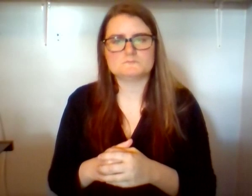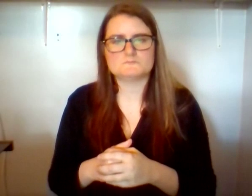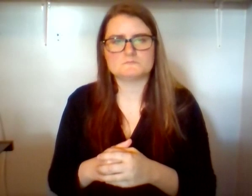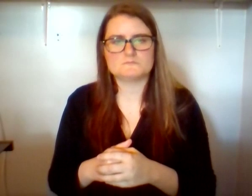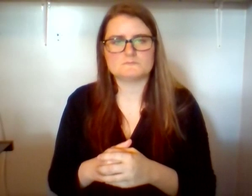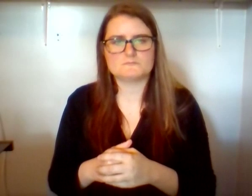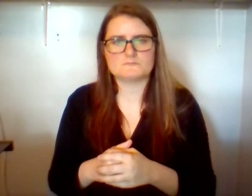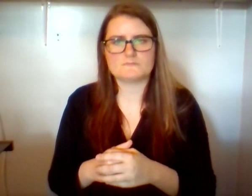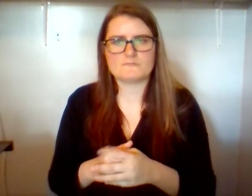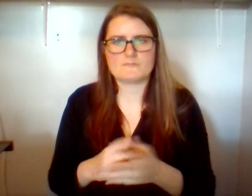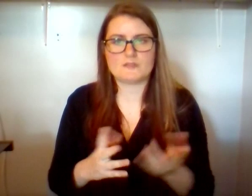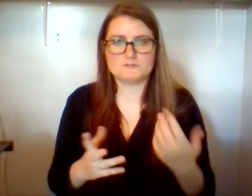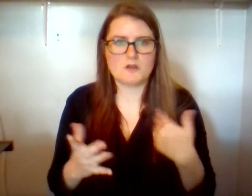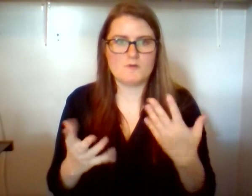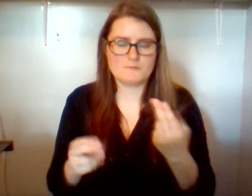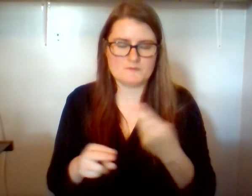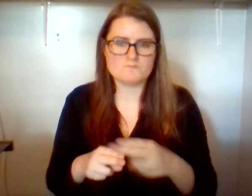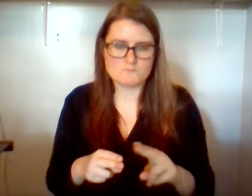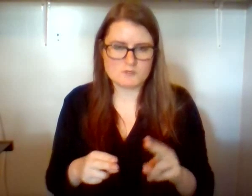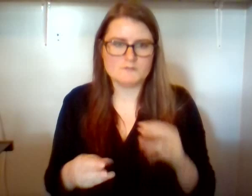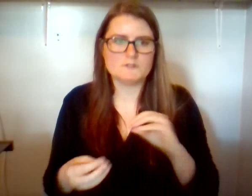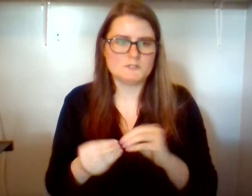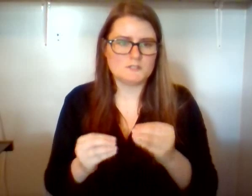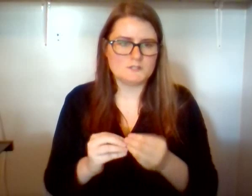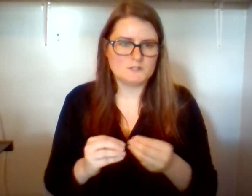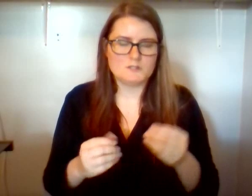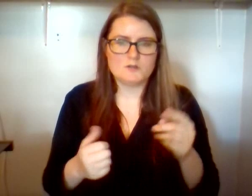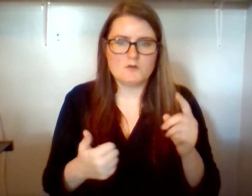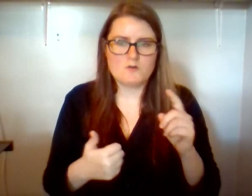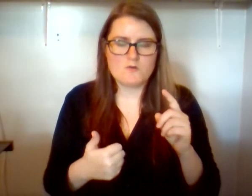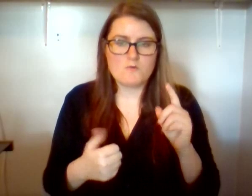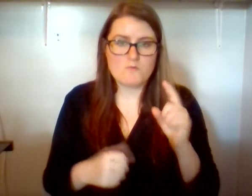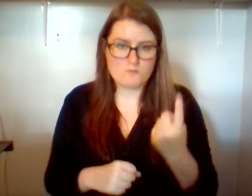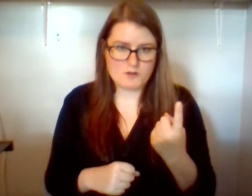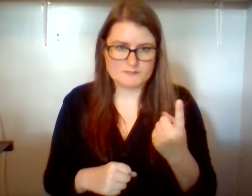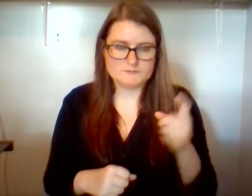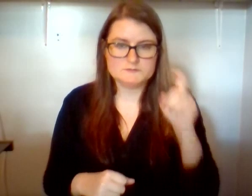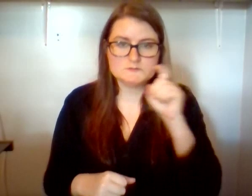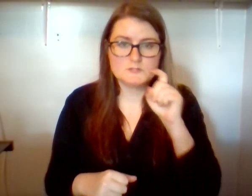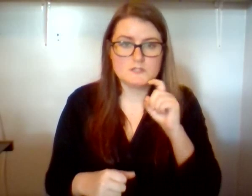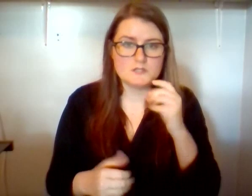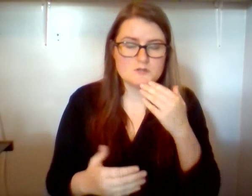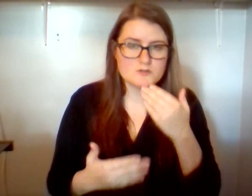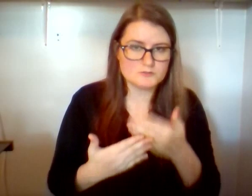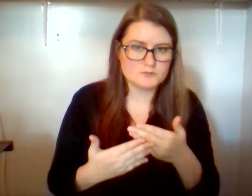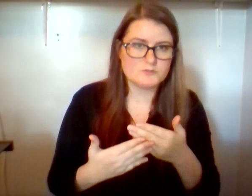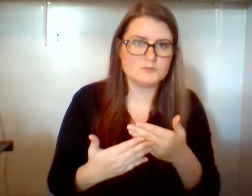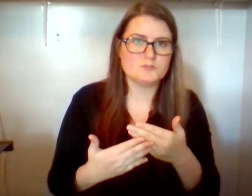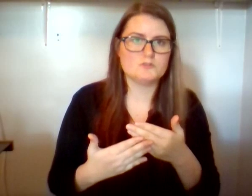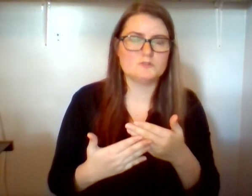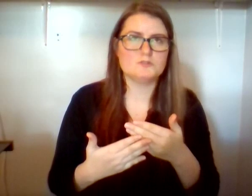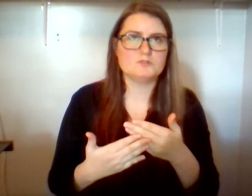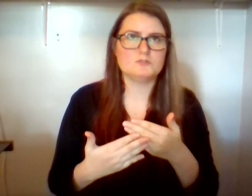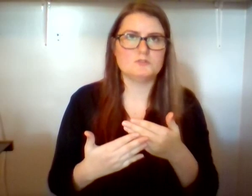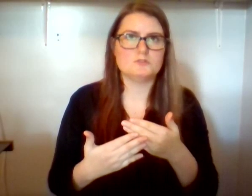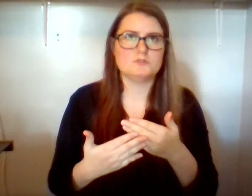be brief here. Number one, sex is good. I don't want to start with mainly,